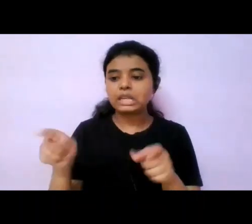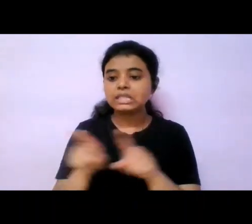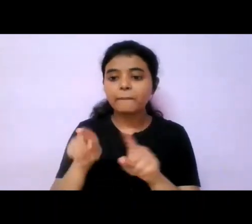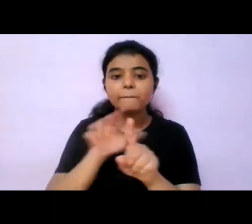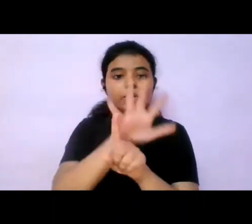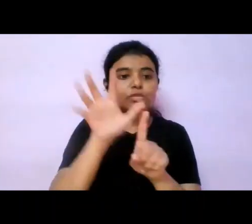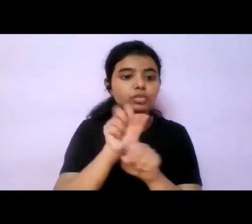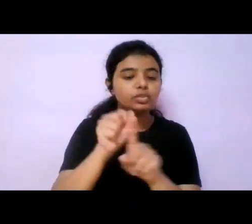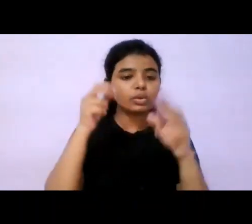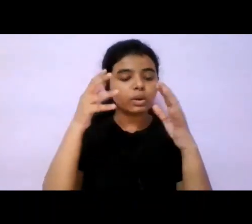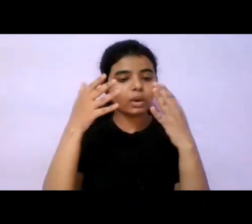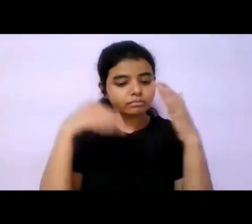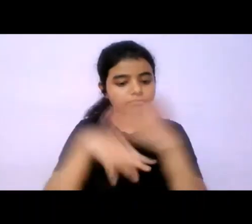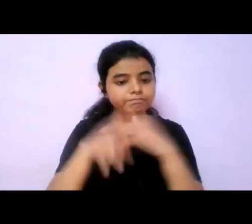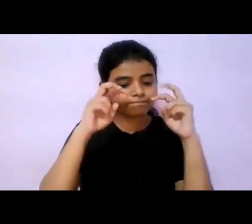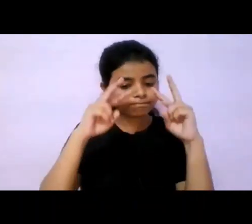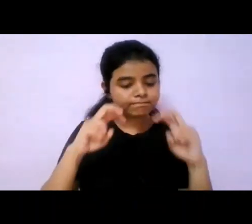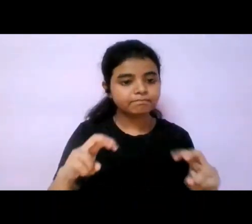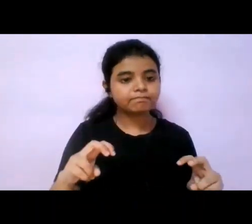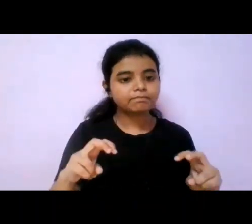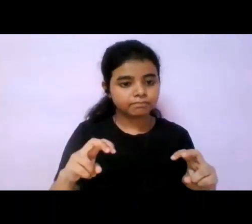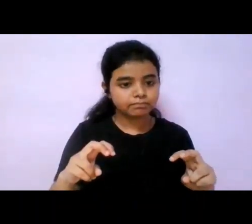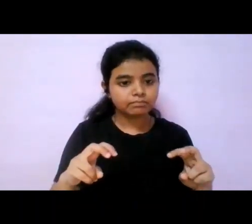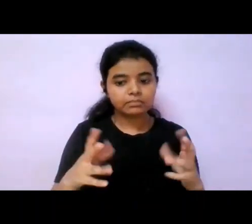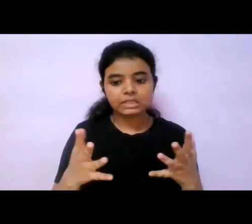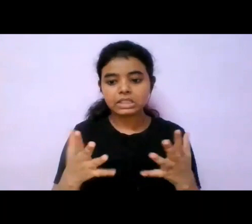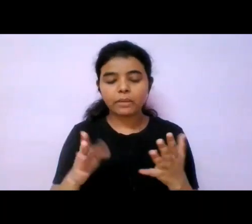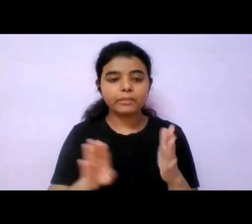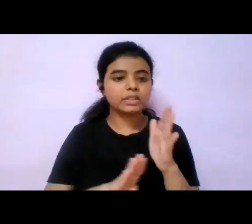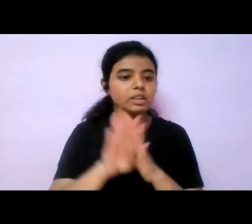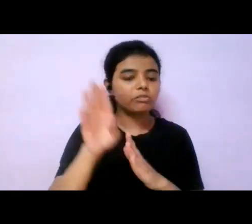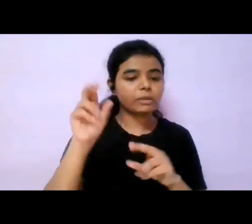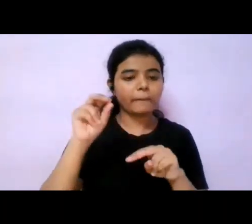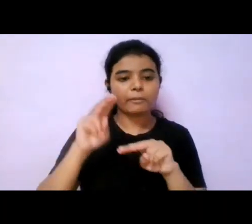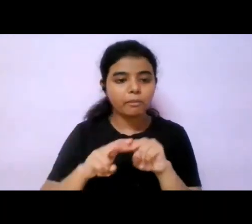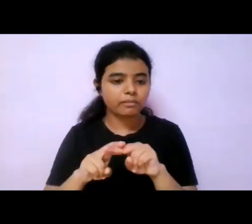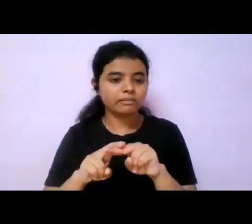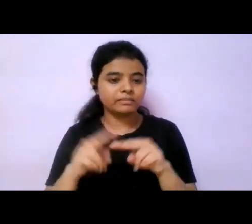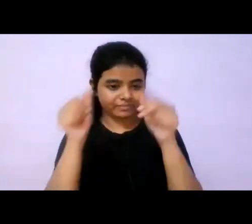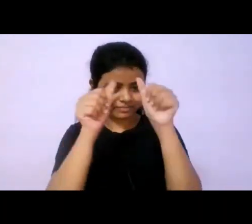culture rather than to offer a development model of the child,